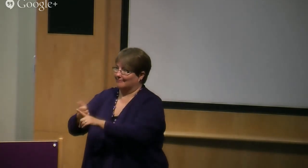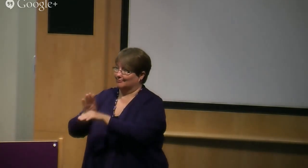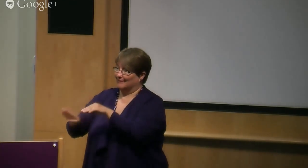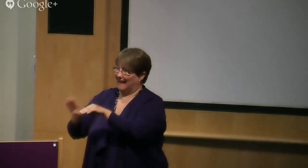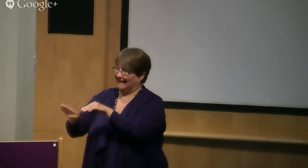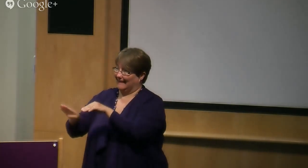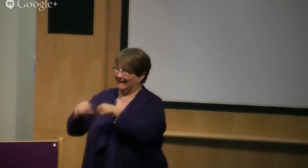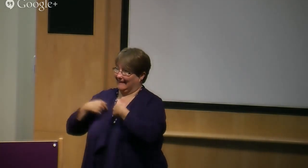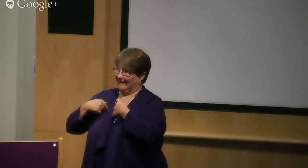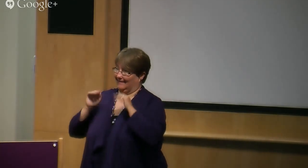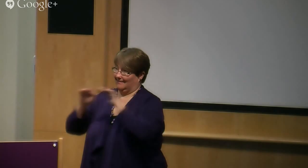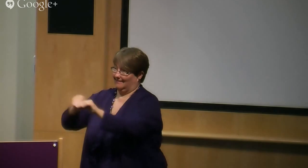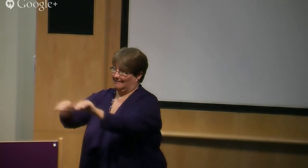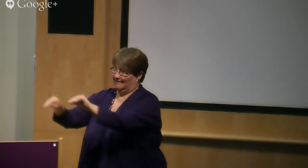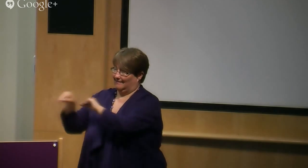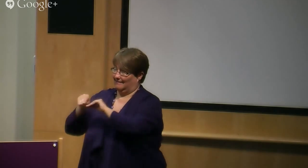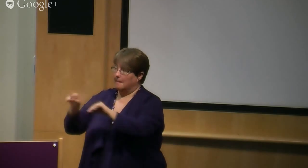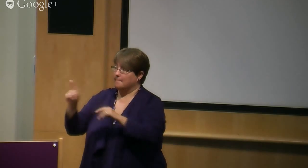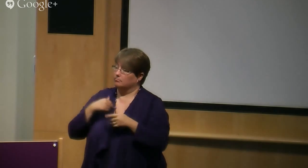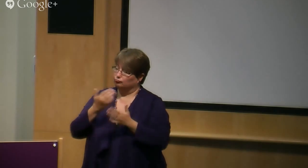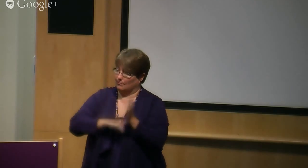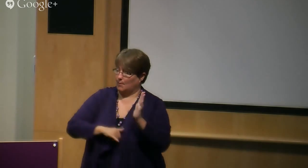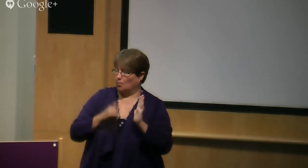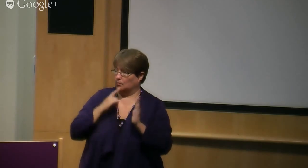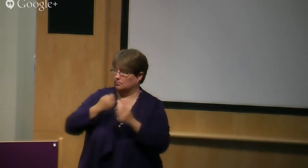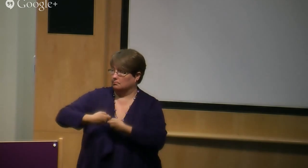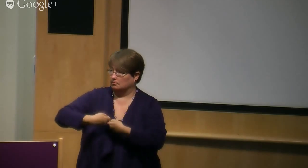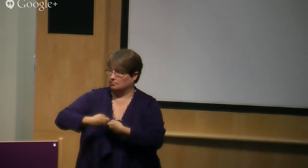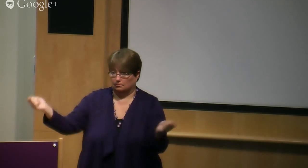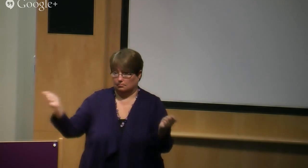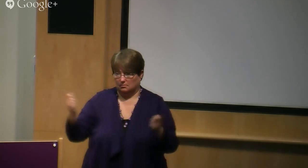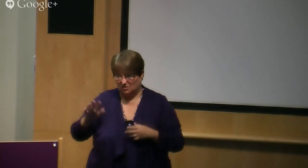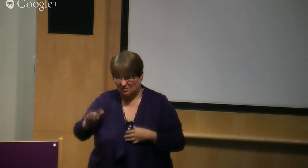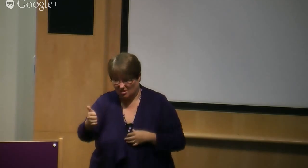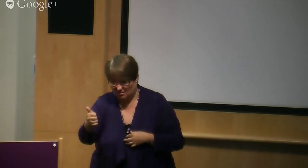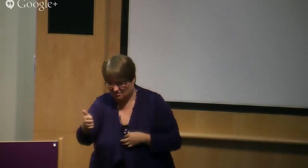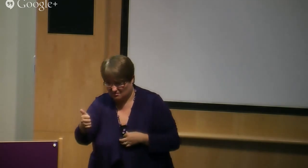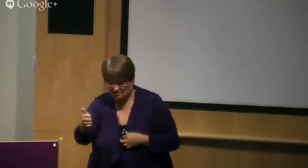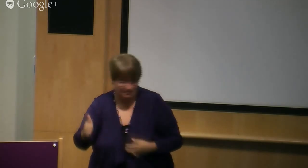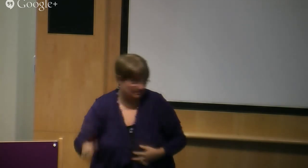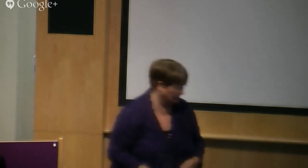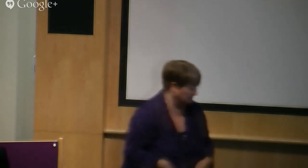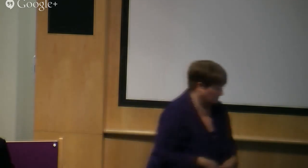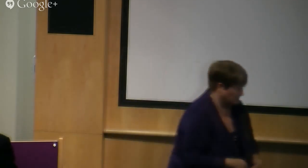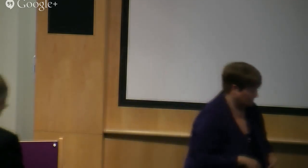And obviously, maybe we could come over and do a mentor training for yourself. Does that answer the question? Is that okay? Thank